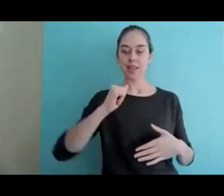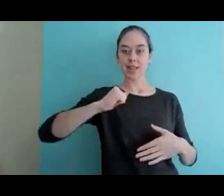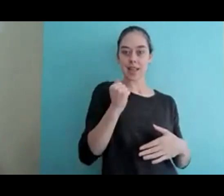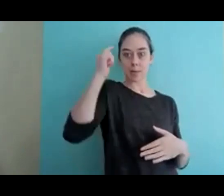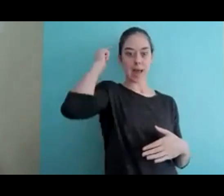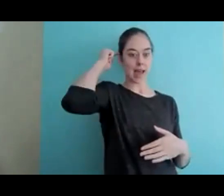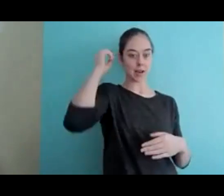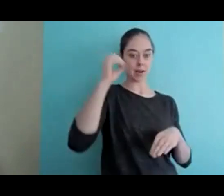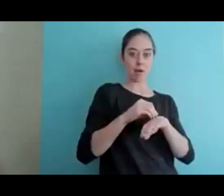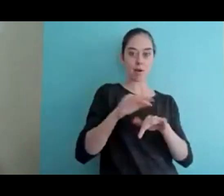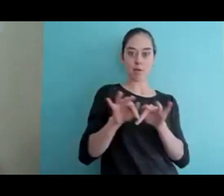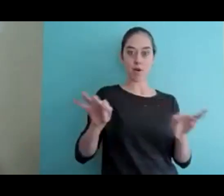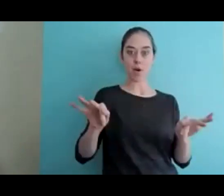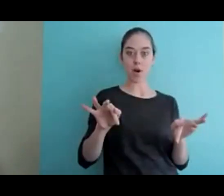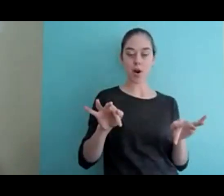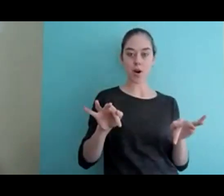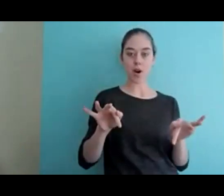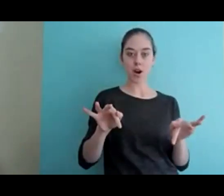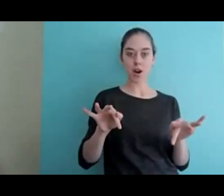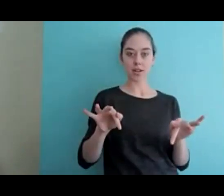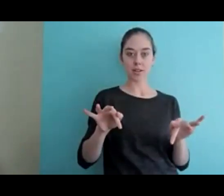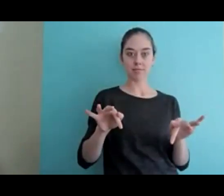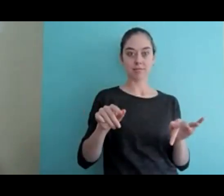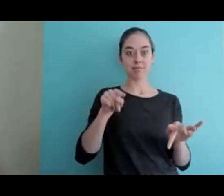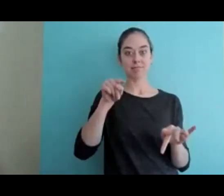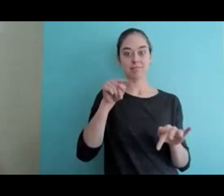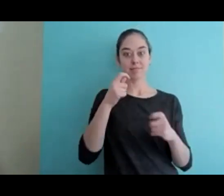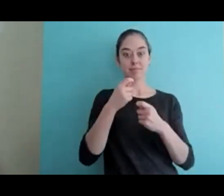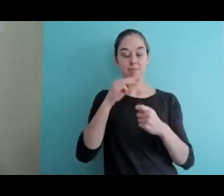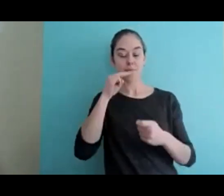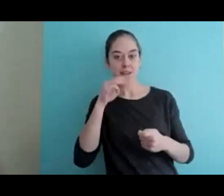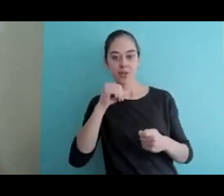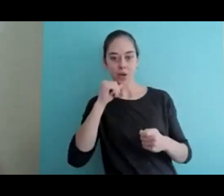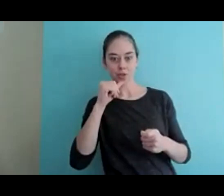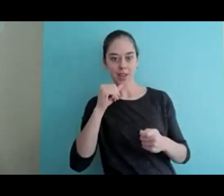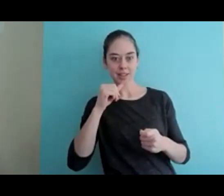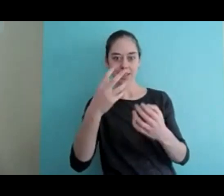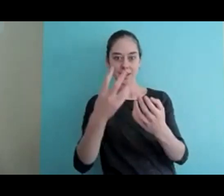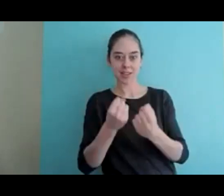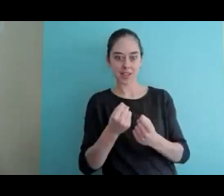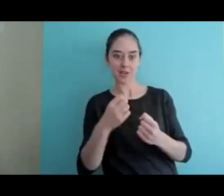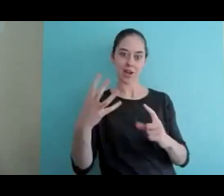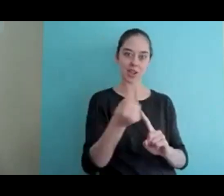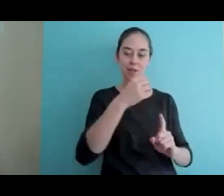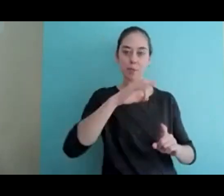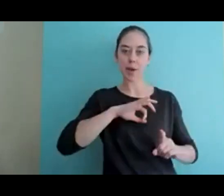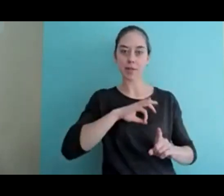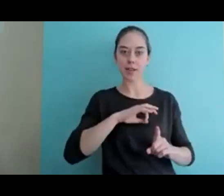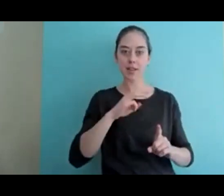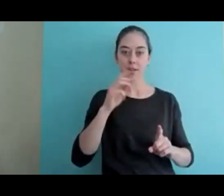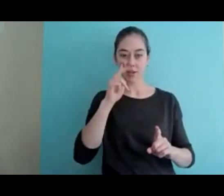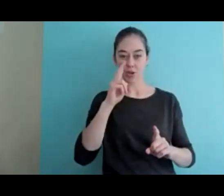your head out of this exercise, then you're not going to get the benefits. Because I'll tell you why, a lot of people do